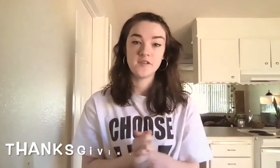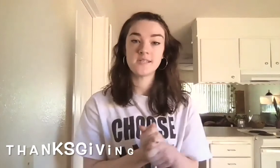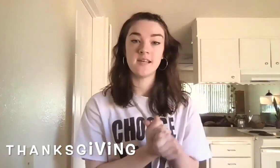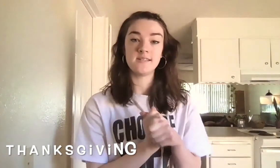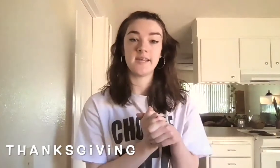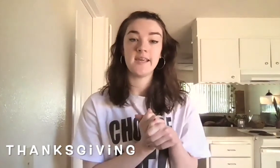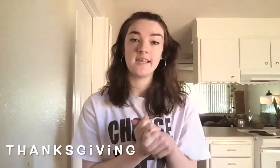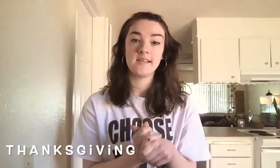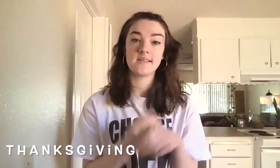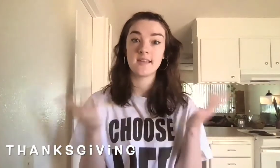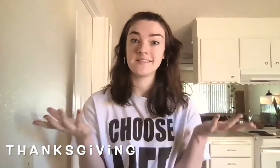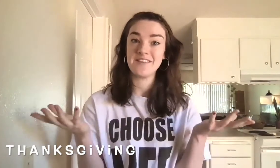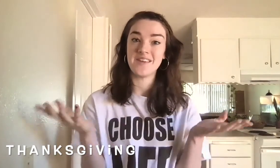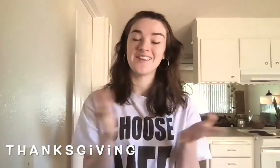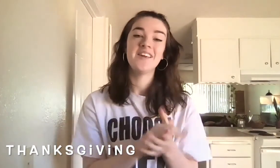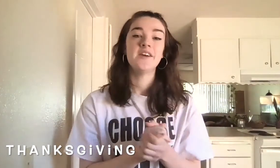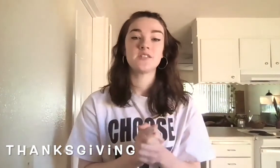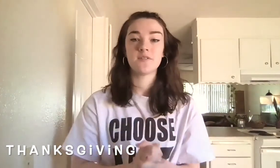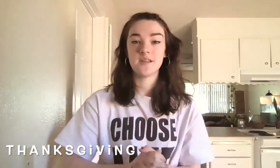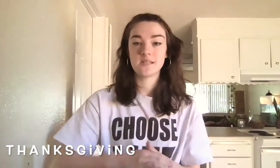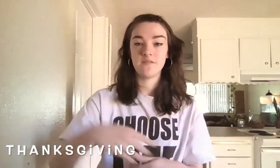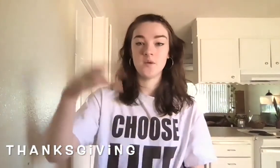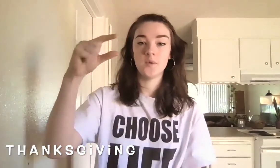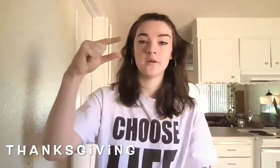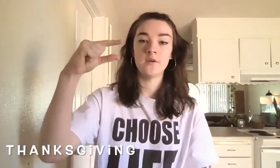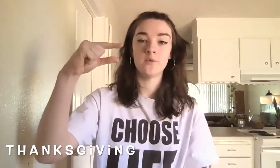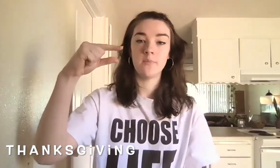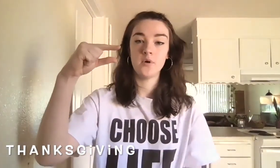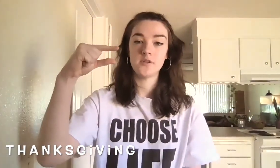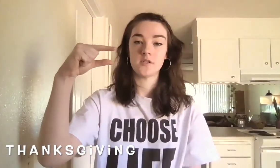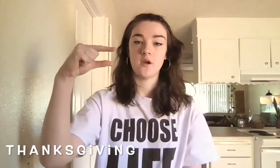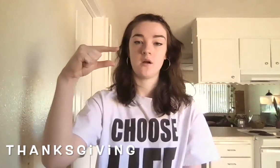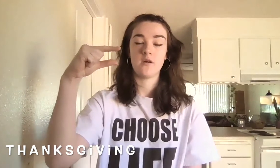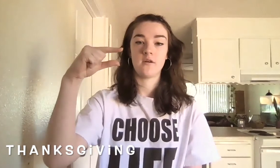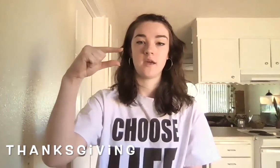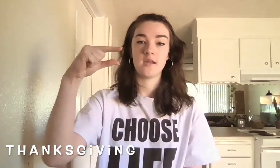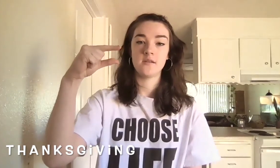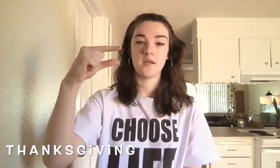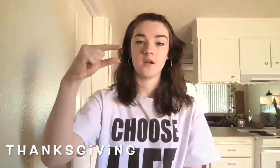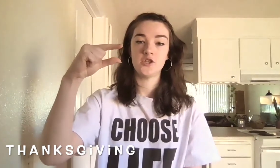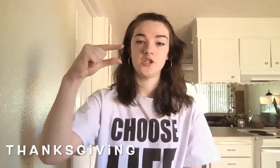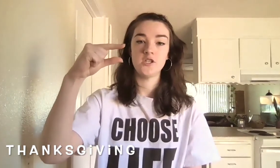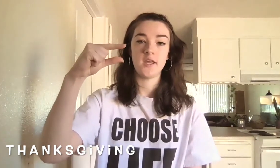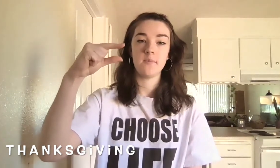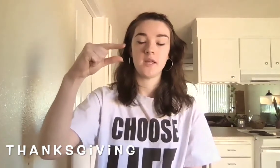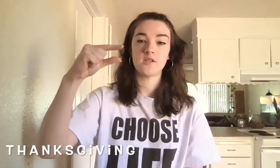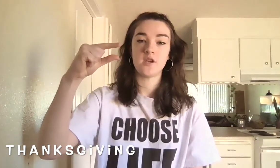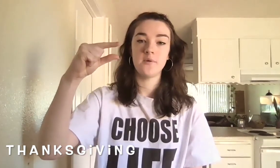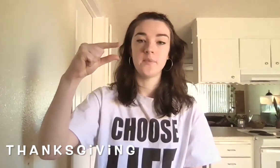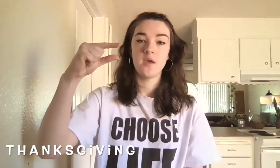sign today is Thanksgiving. So Thanksgiving, we are going to want to put our hand in our G shape like so,